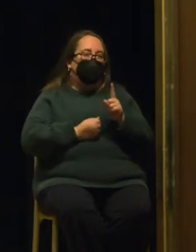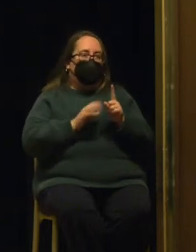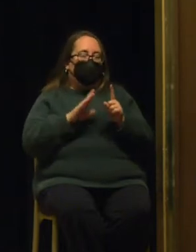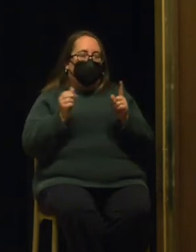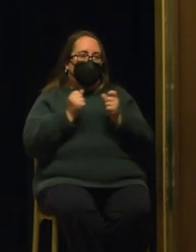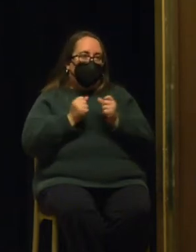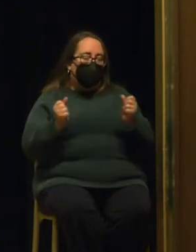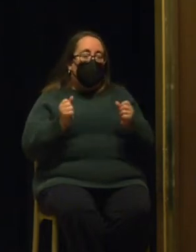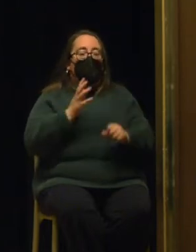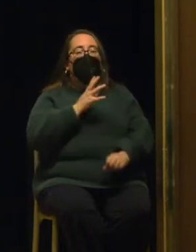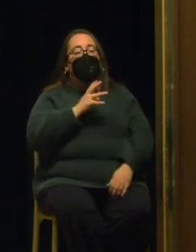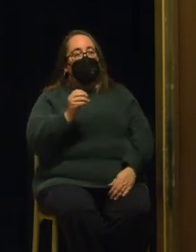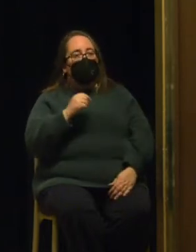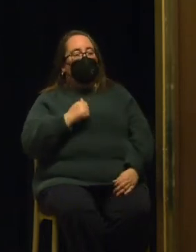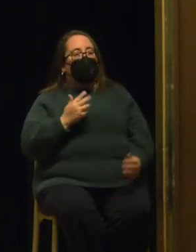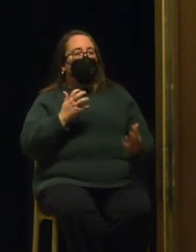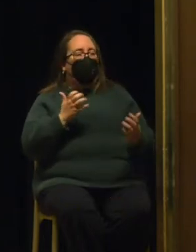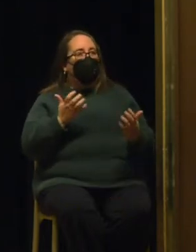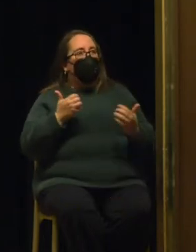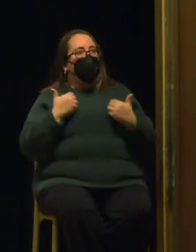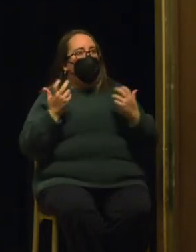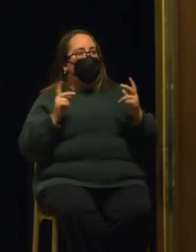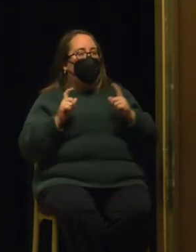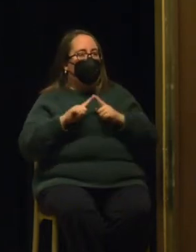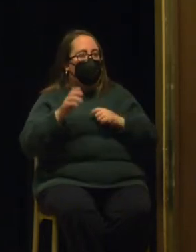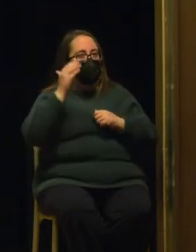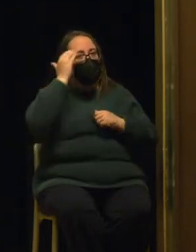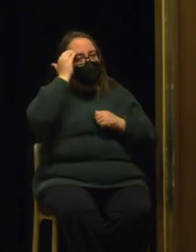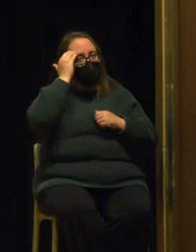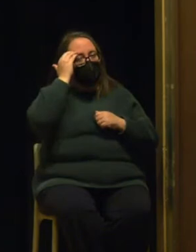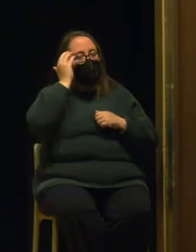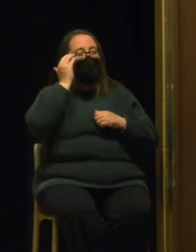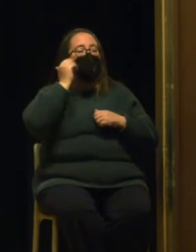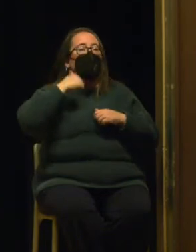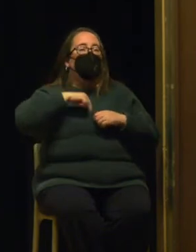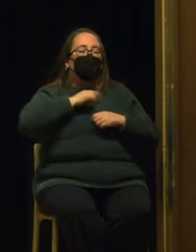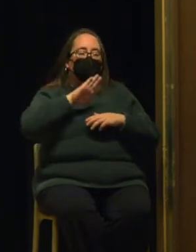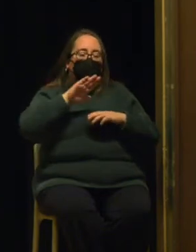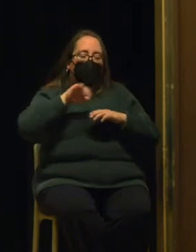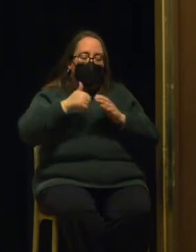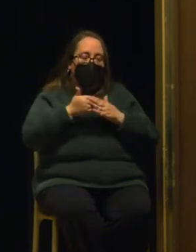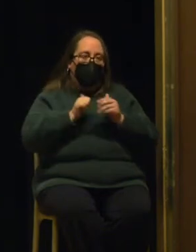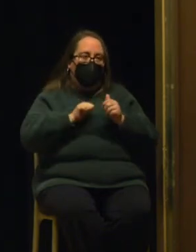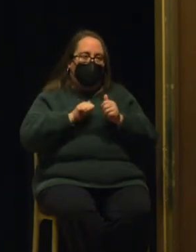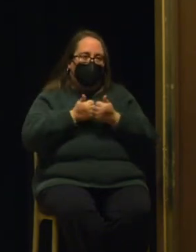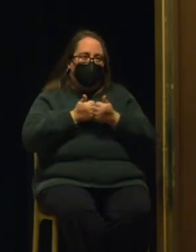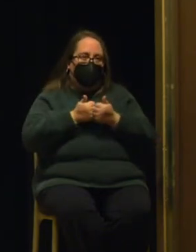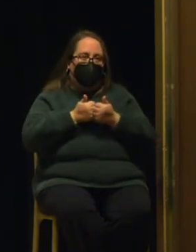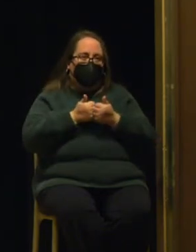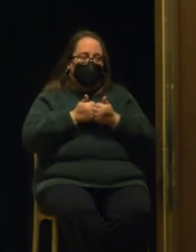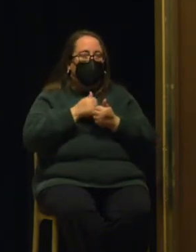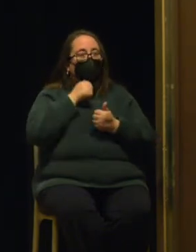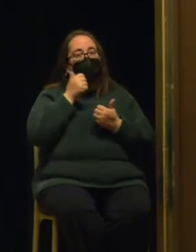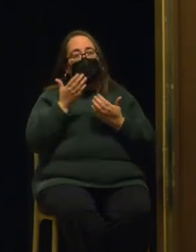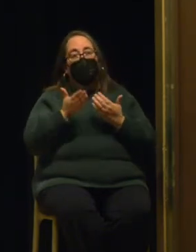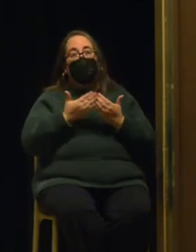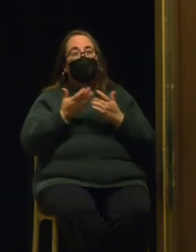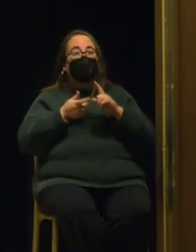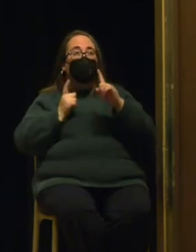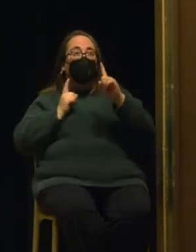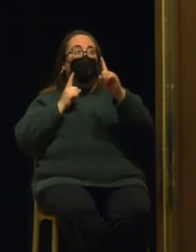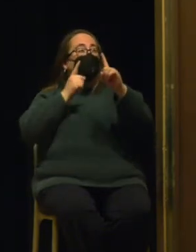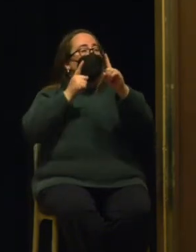out loud. And like I said, I wanted young people to know we all have challenges. Yes, yes. Thank it's not you. Ever as easy as it